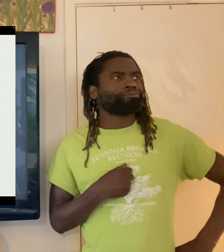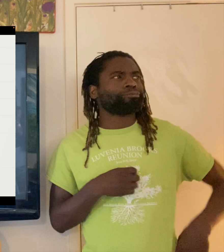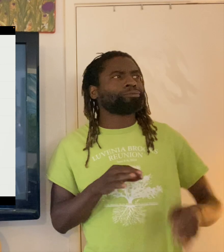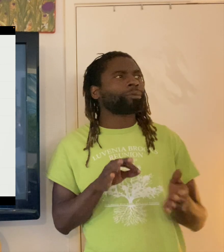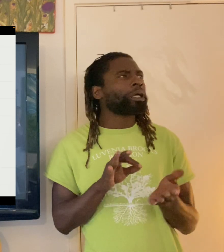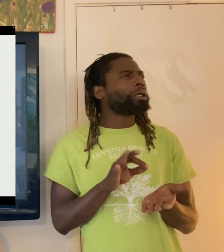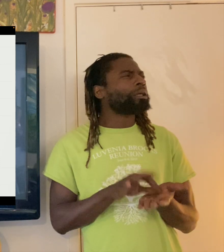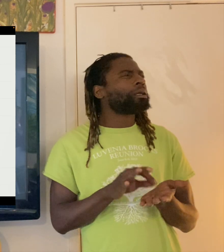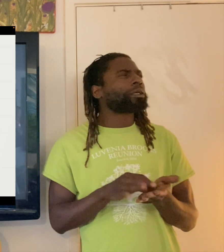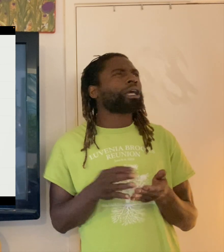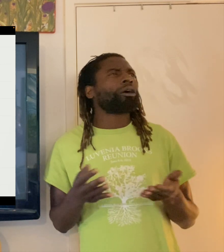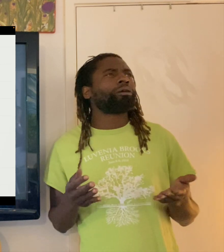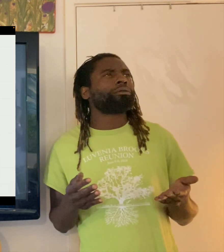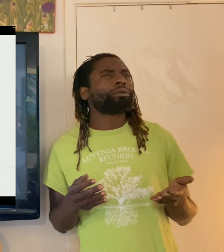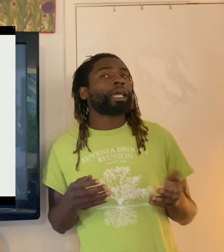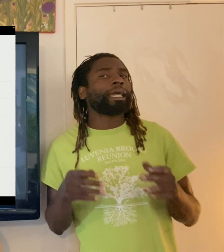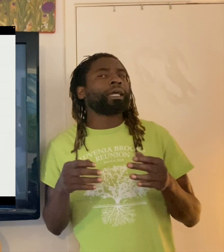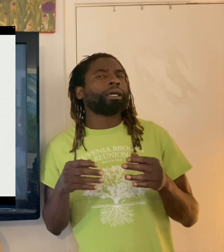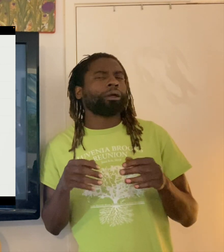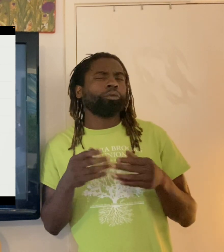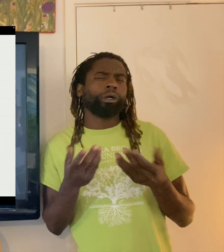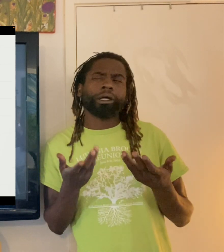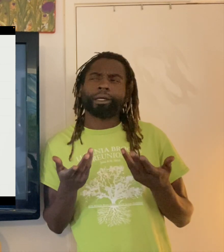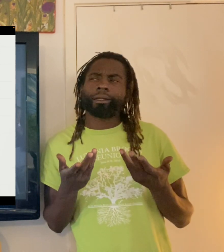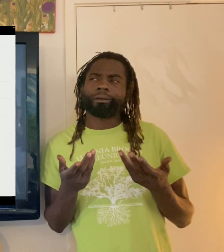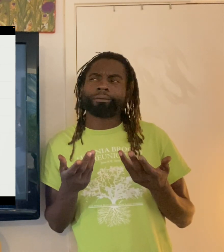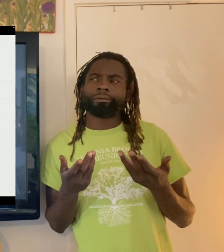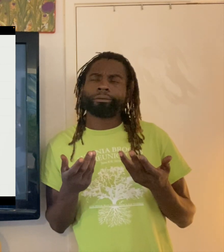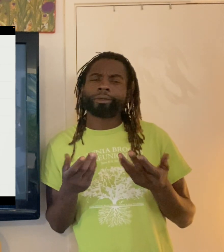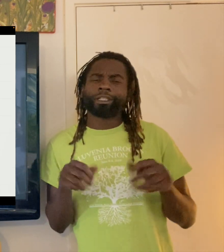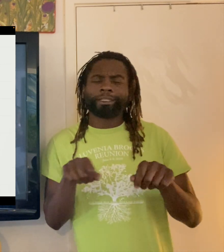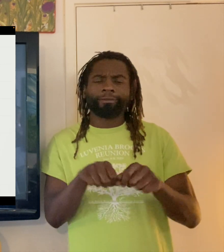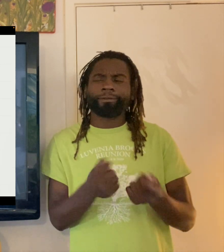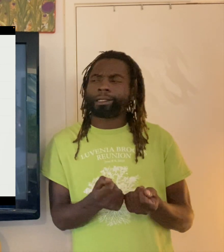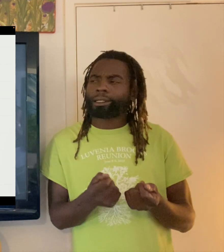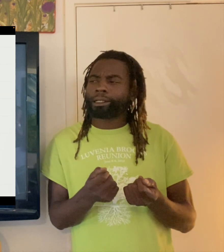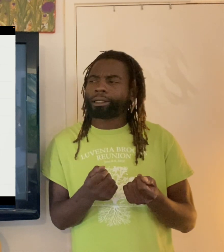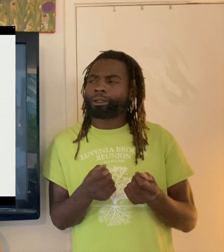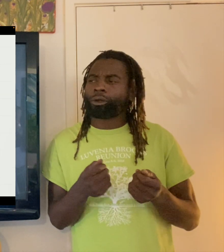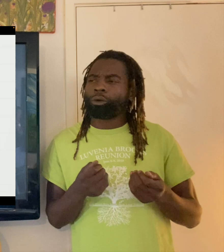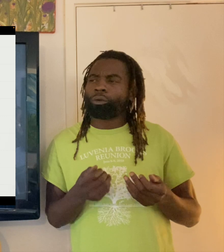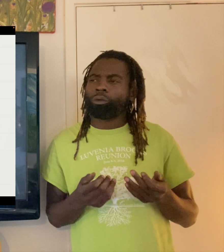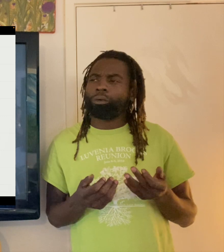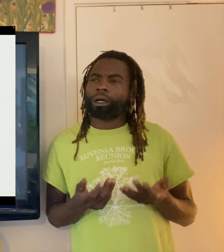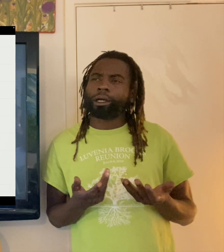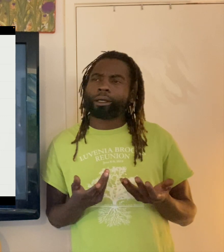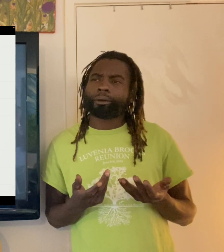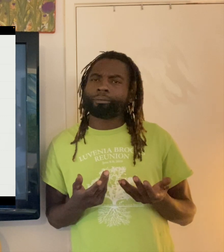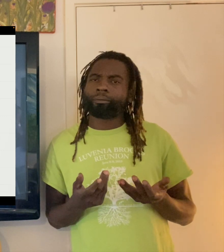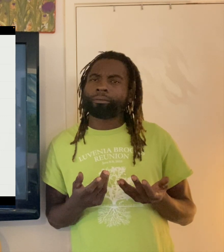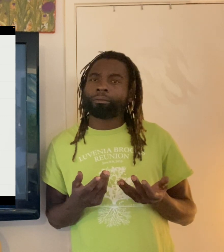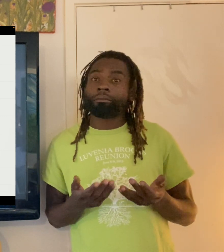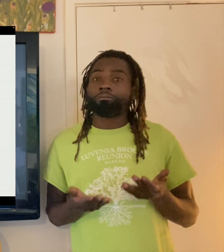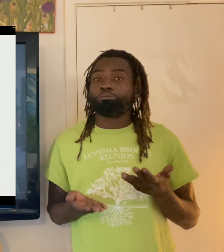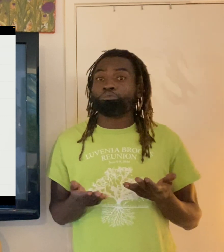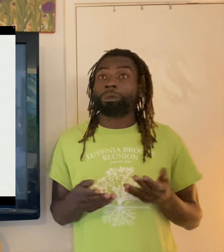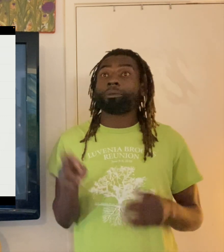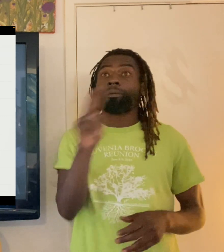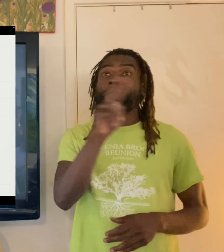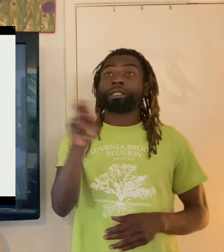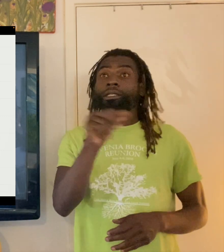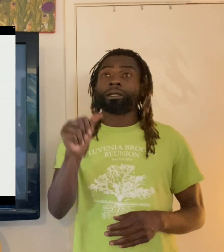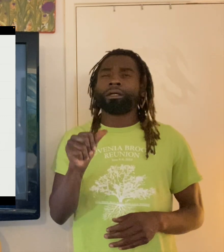can count and also divide into equal parts. How about a pizza? Oh,